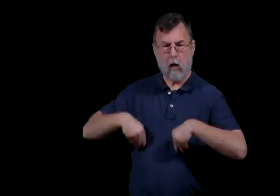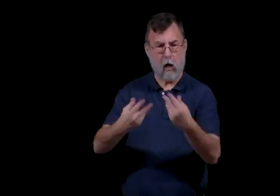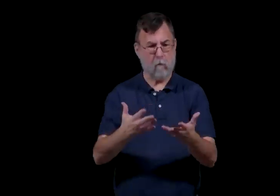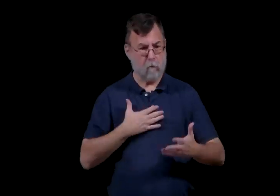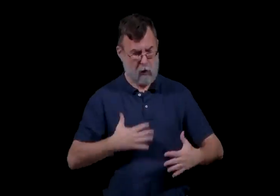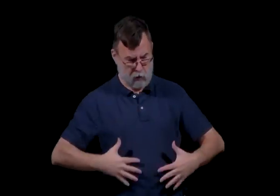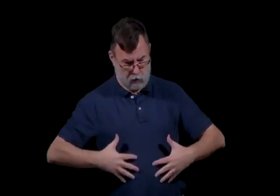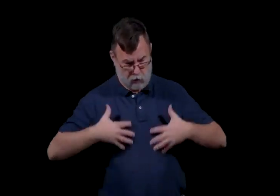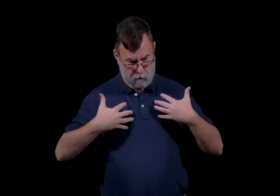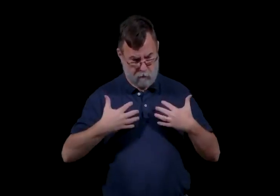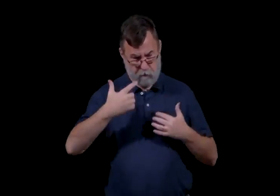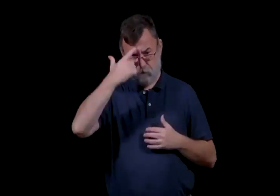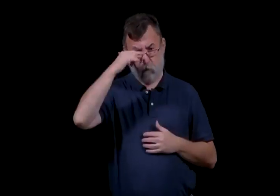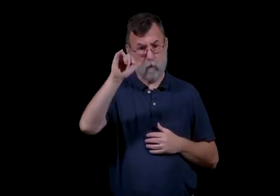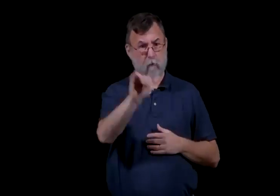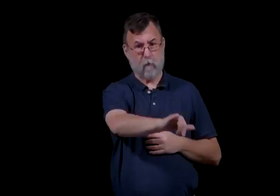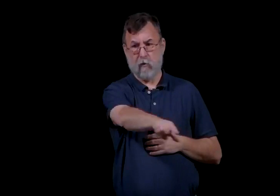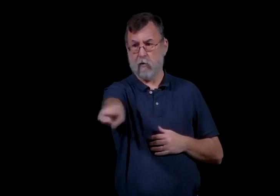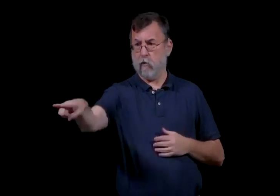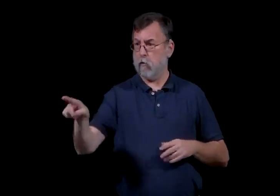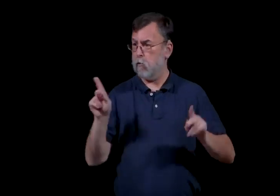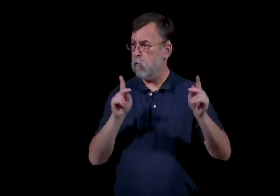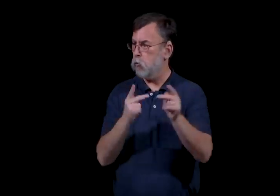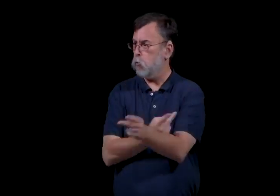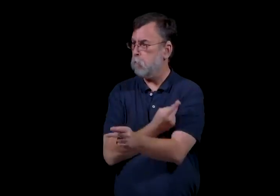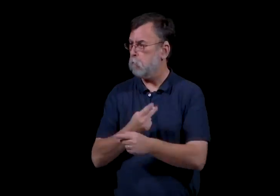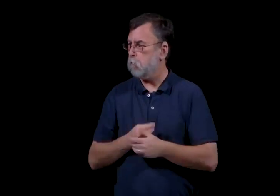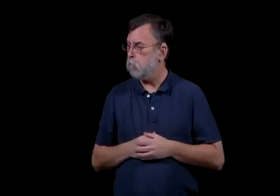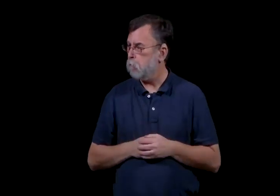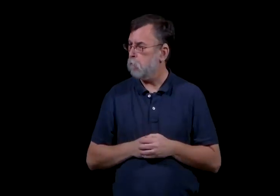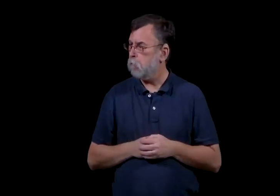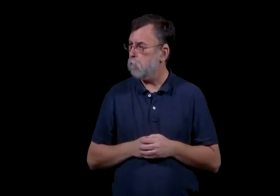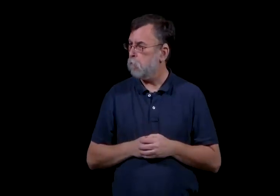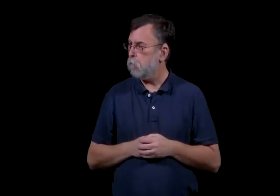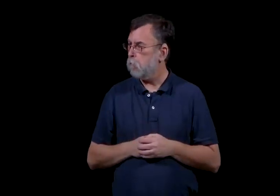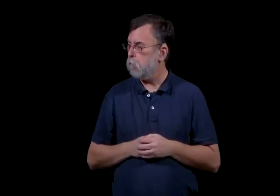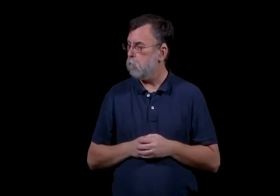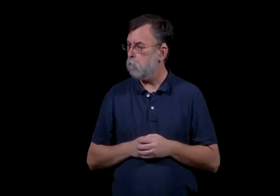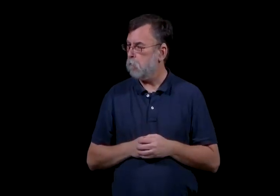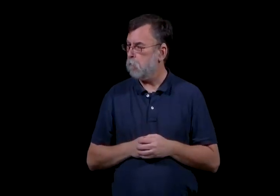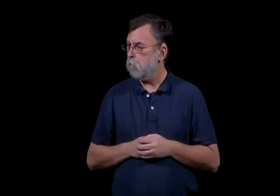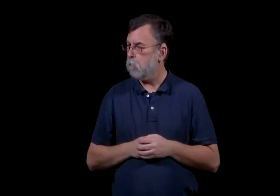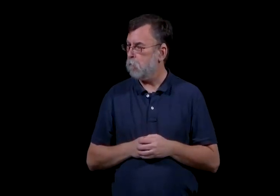And I give up my life for them, the sheep.